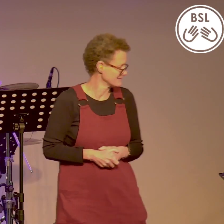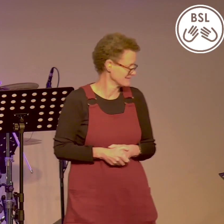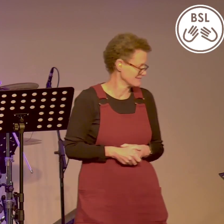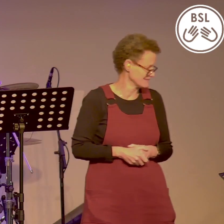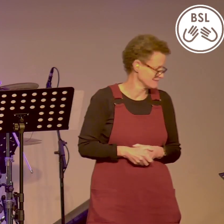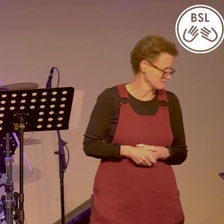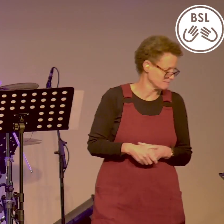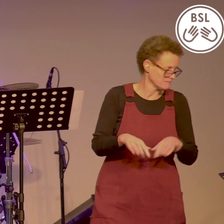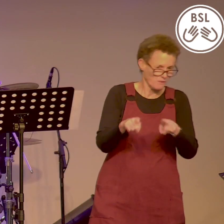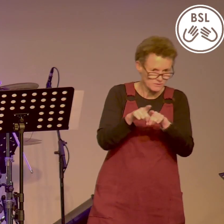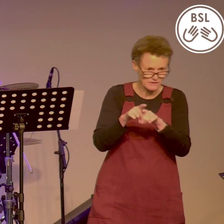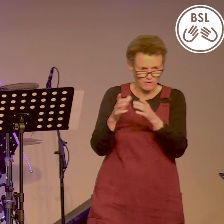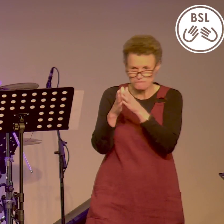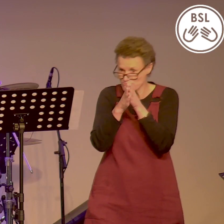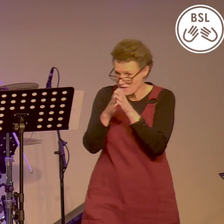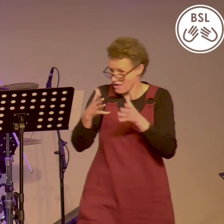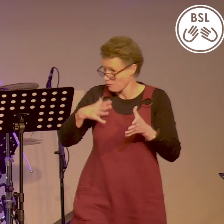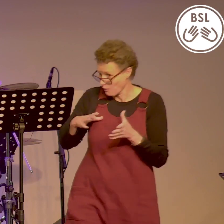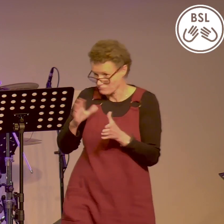as well.